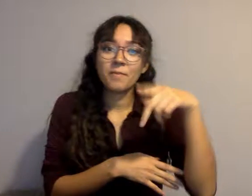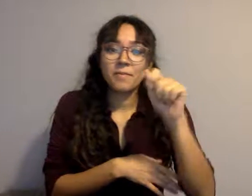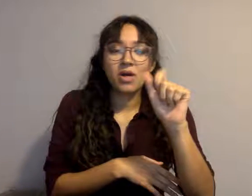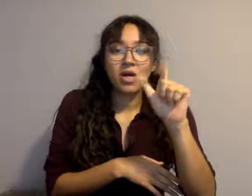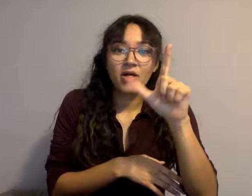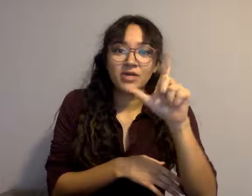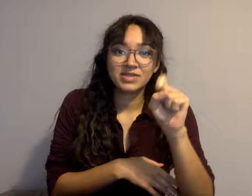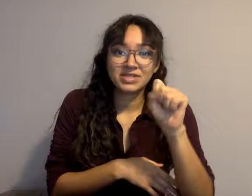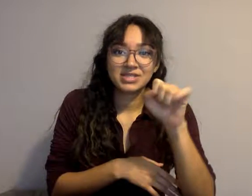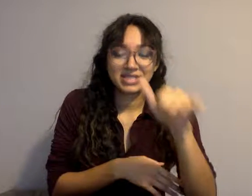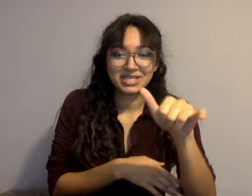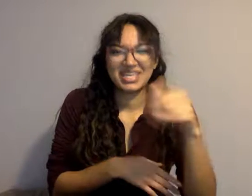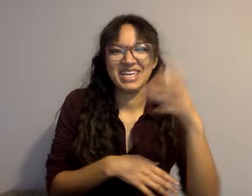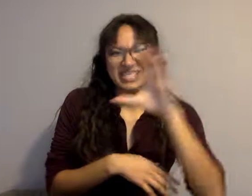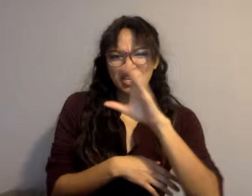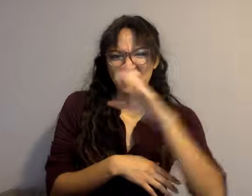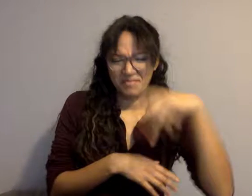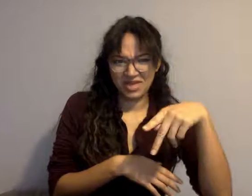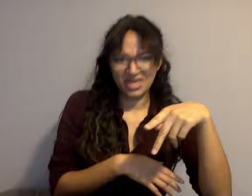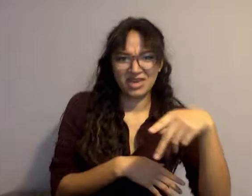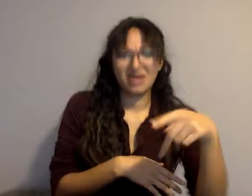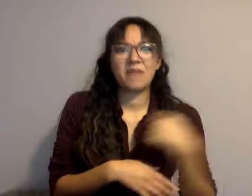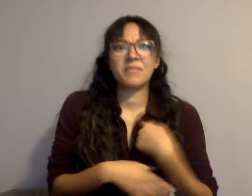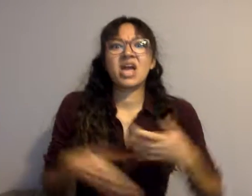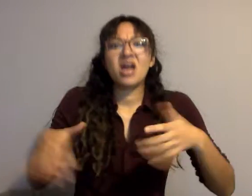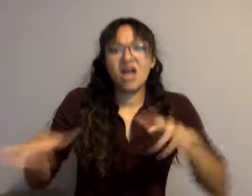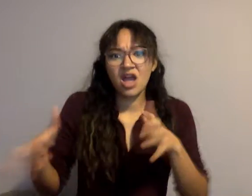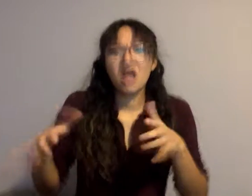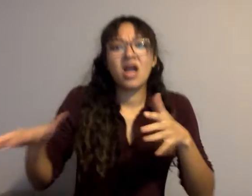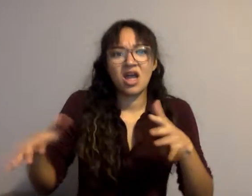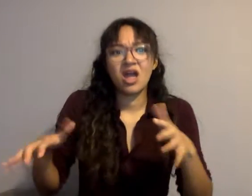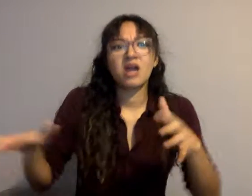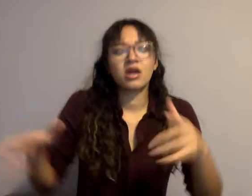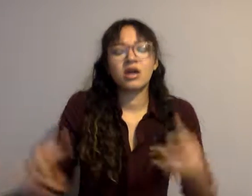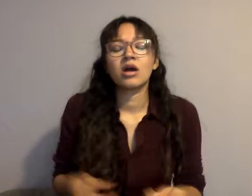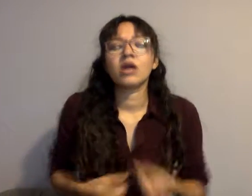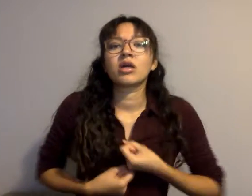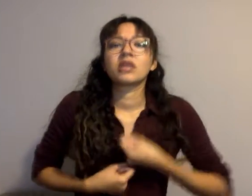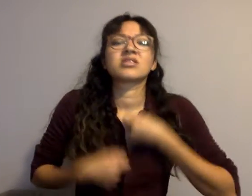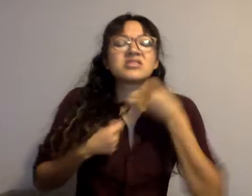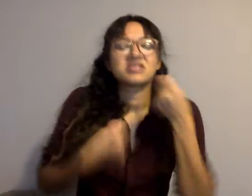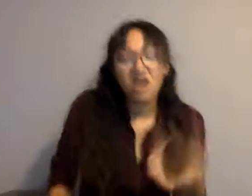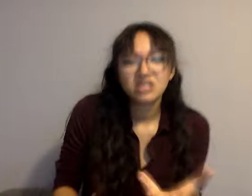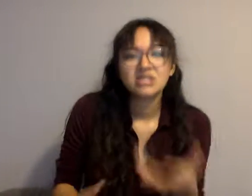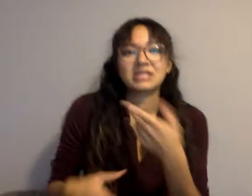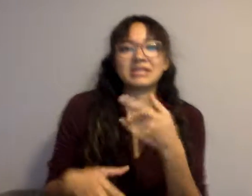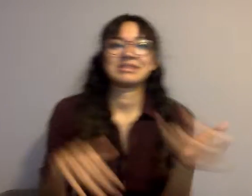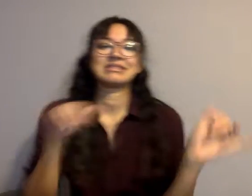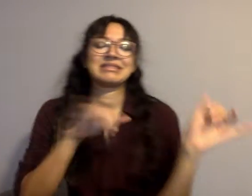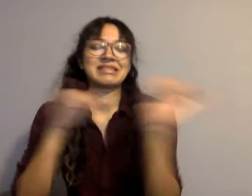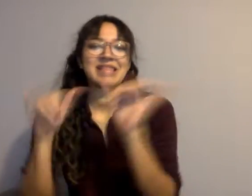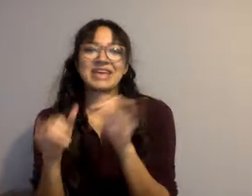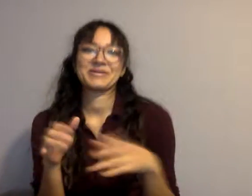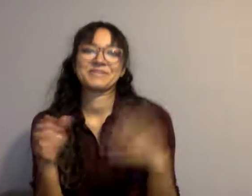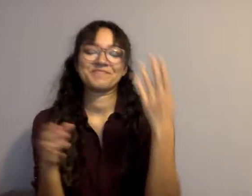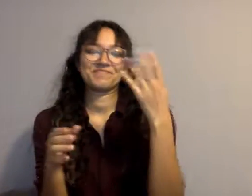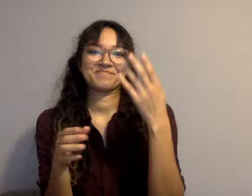It's exhausting. I'm like Shakira meets Muhammad Ali.